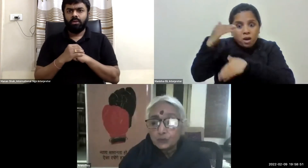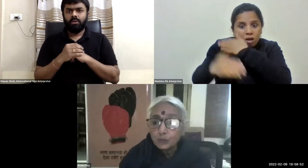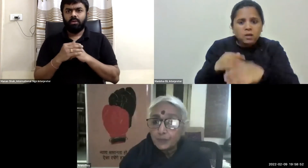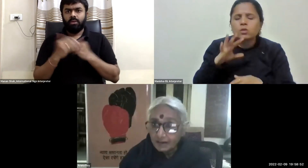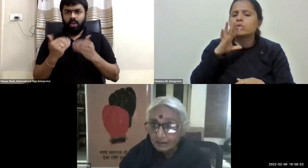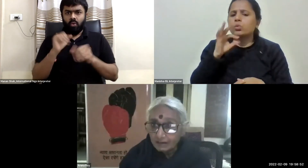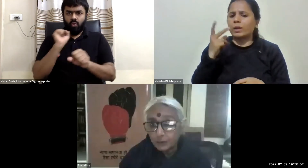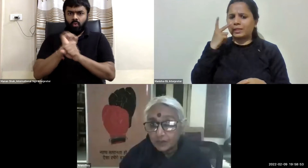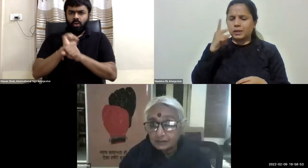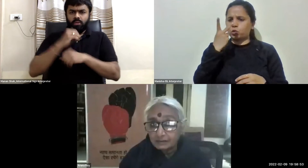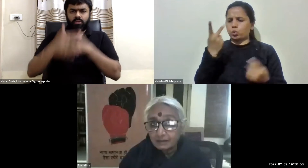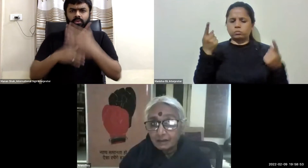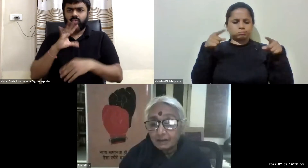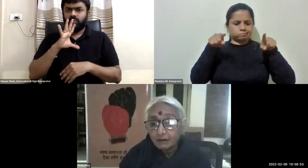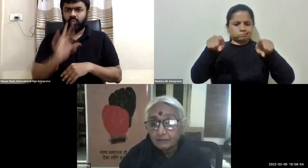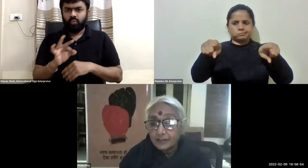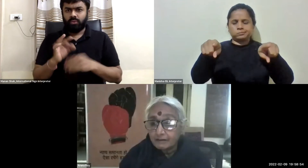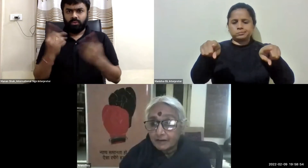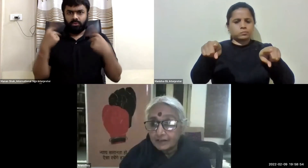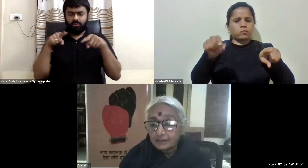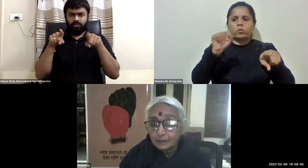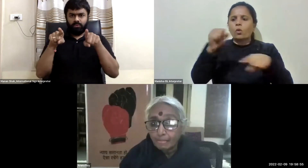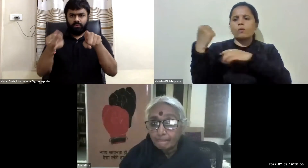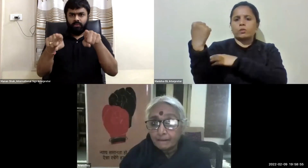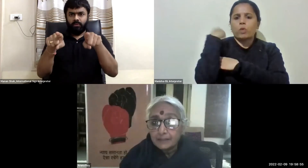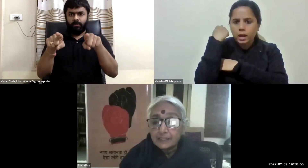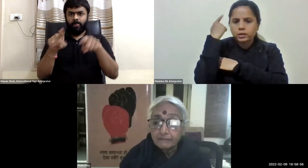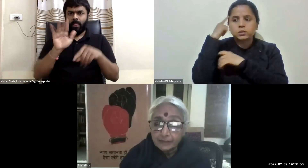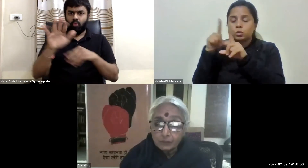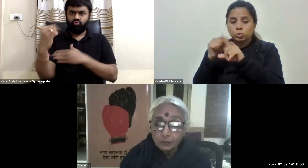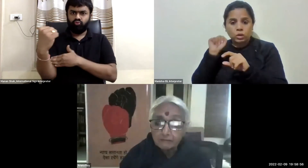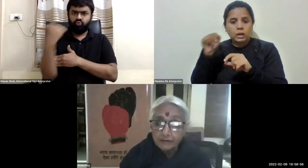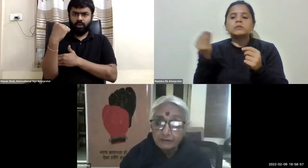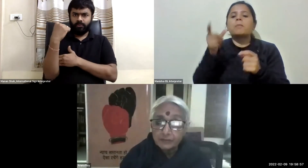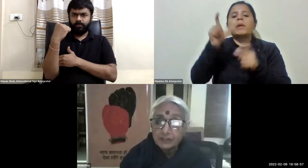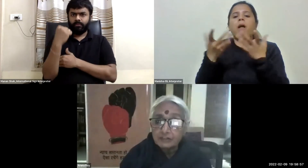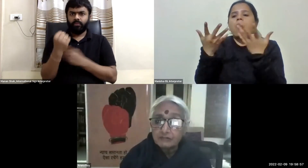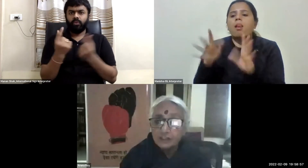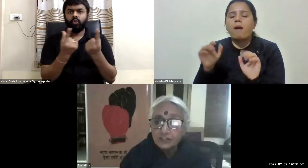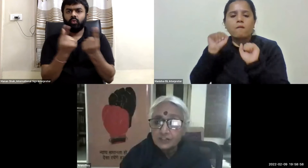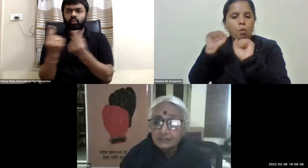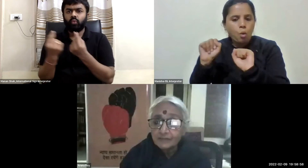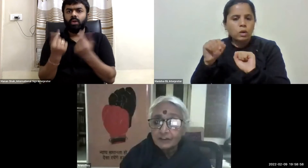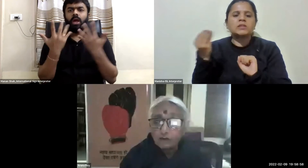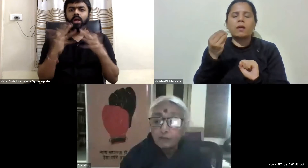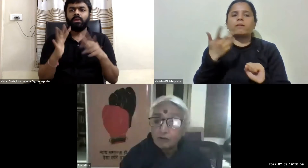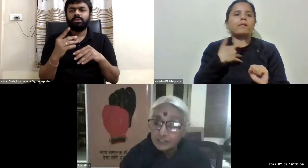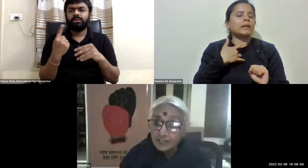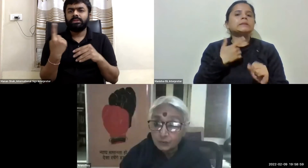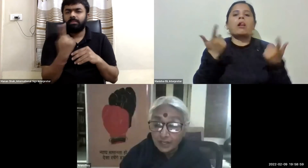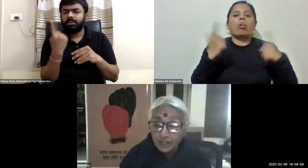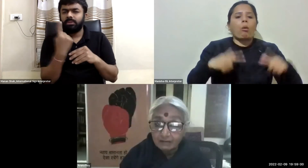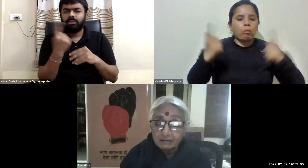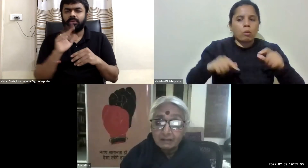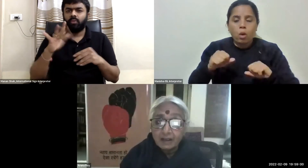in two parallel frameworks of their rights. It has left them with suffering from the disadvantages of poverty